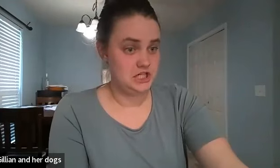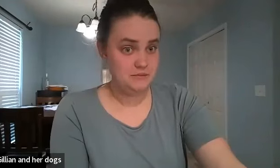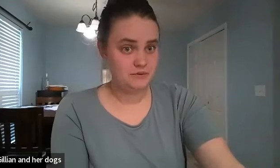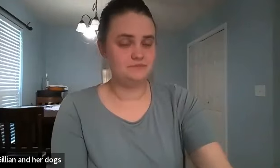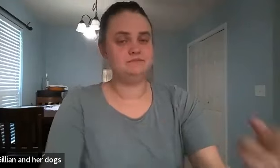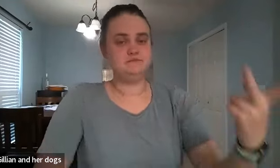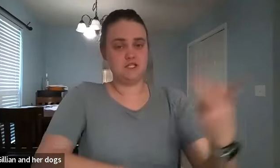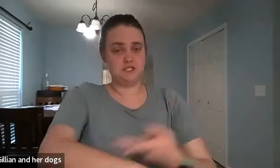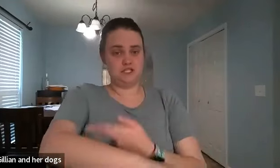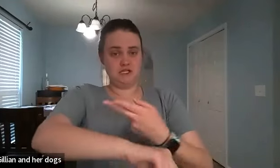Sheep. Sheep.